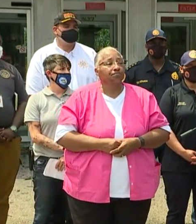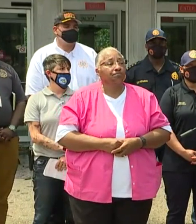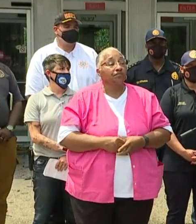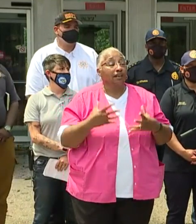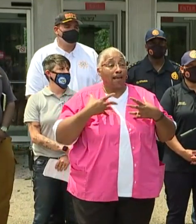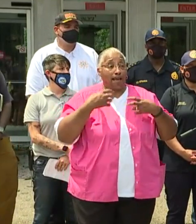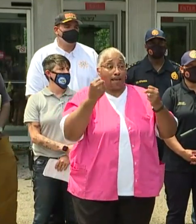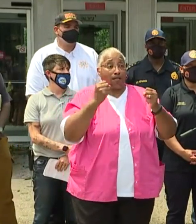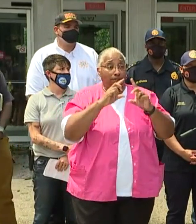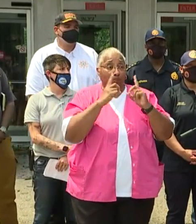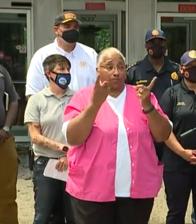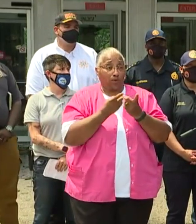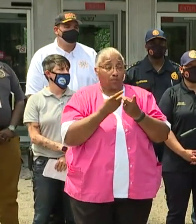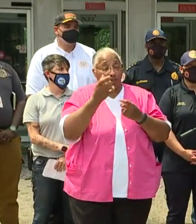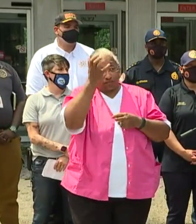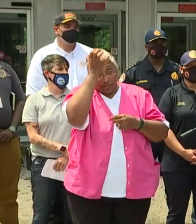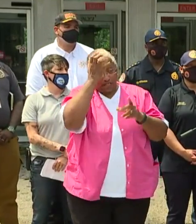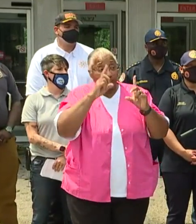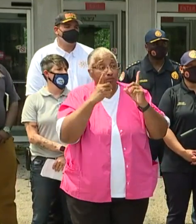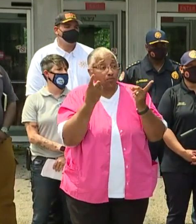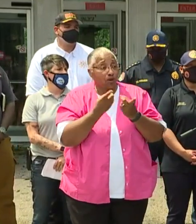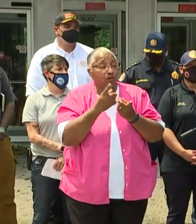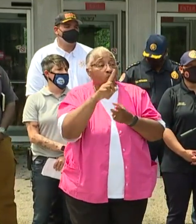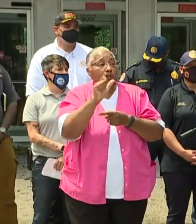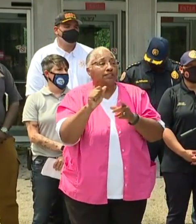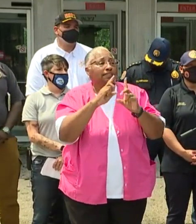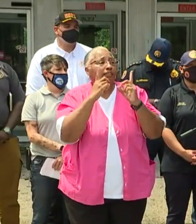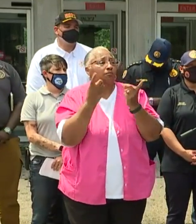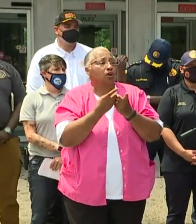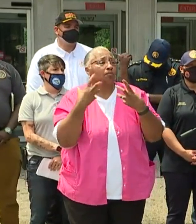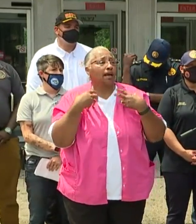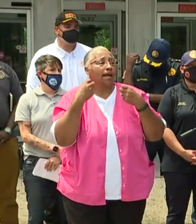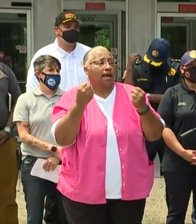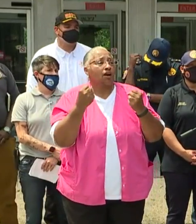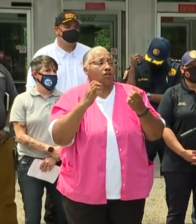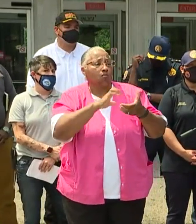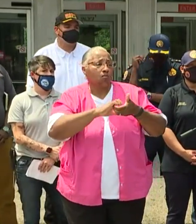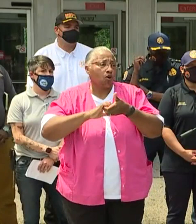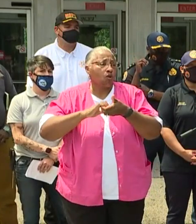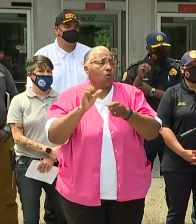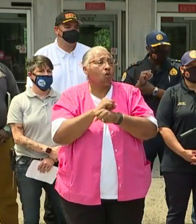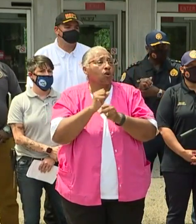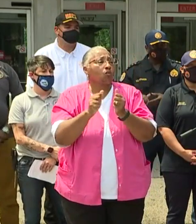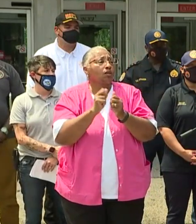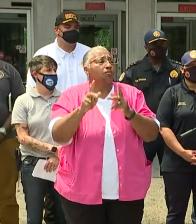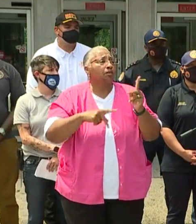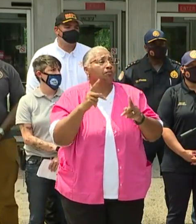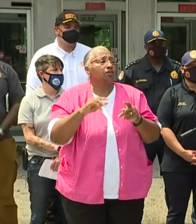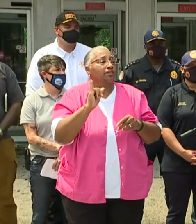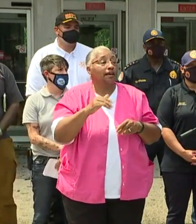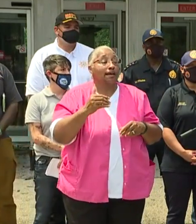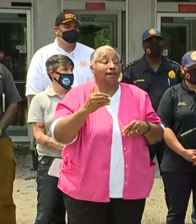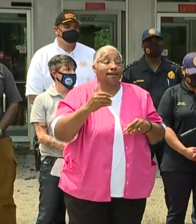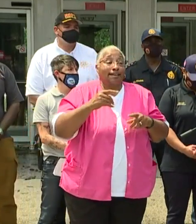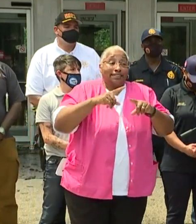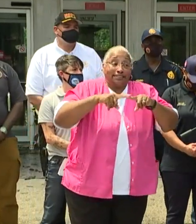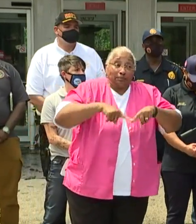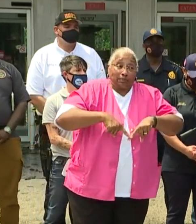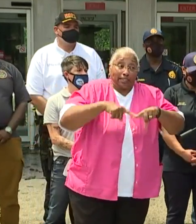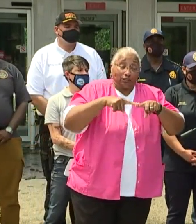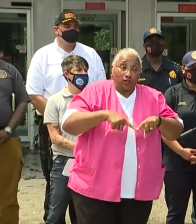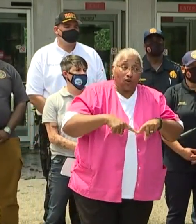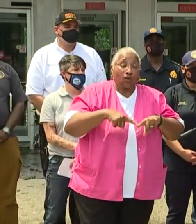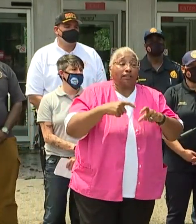Health Department, the Fire Department, and the Louisiana Department of Health, our partners, are working with residents who have power dependency for